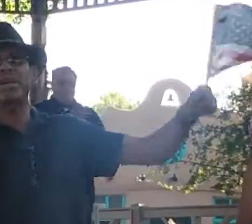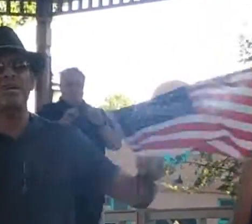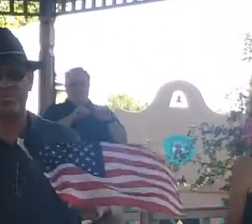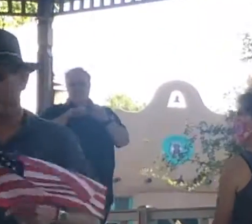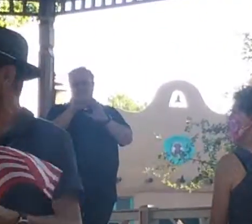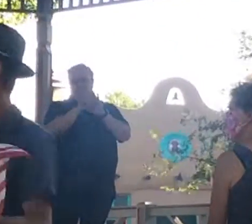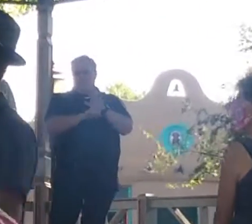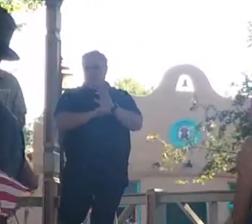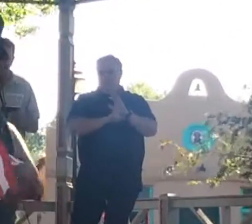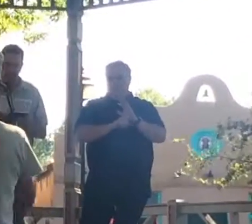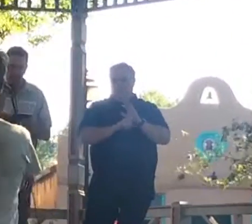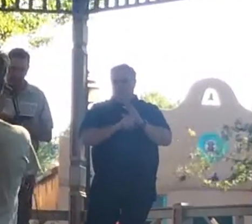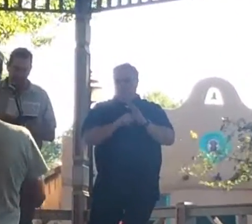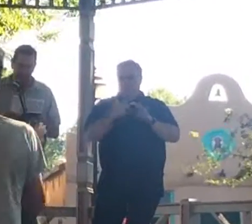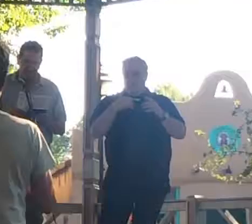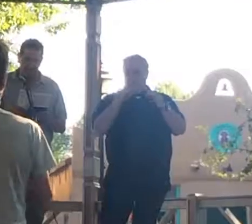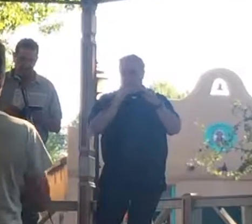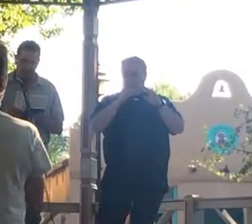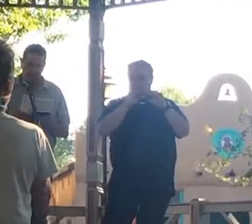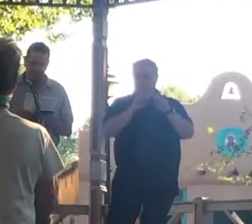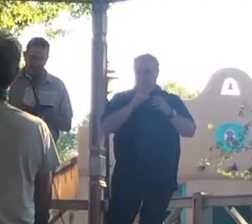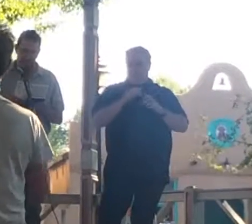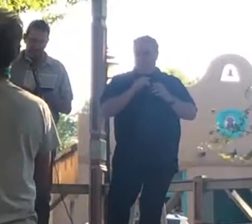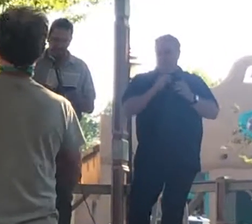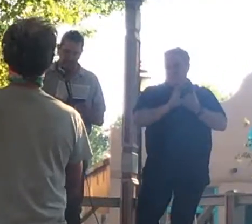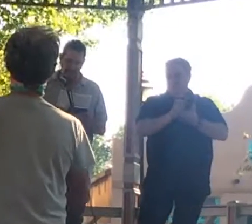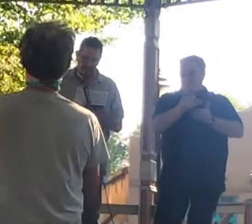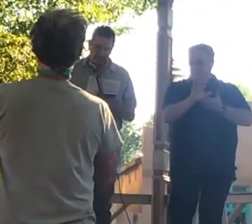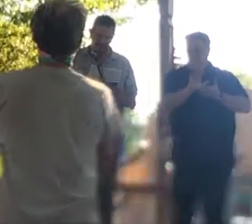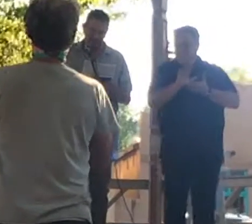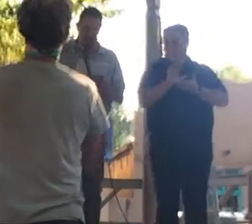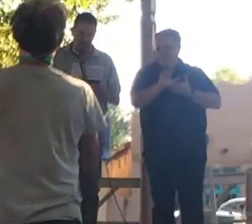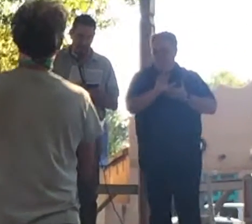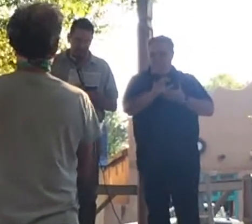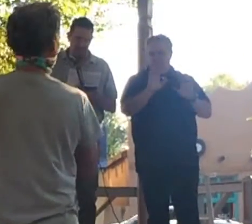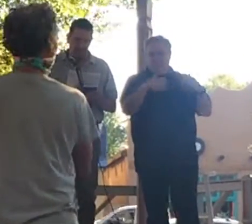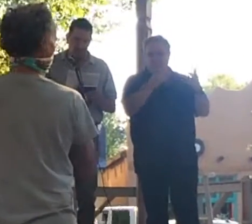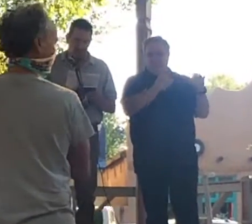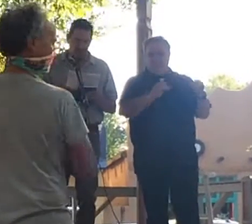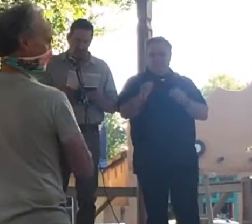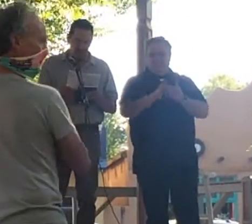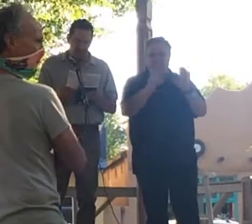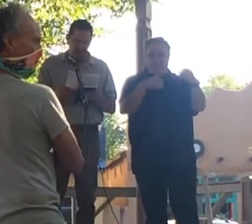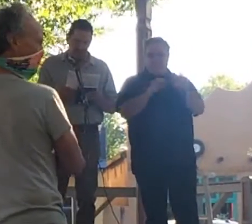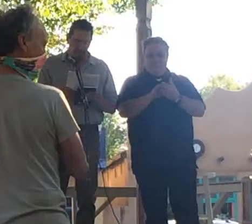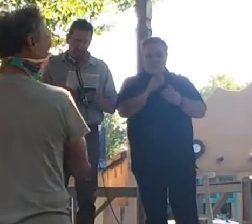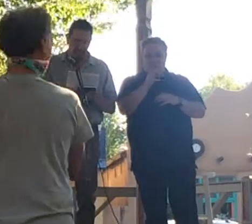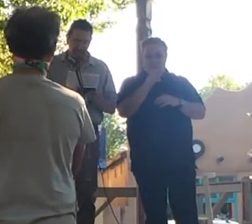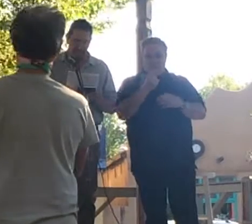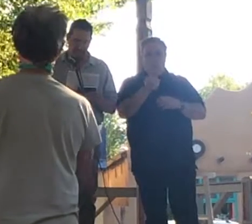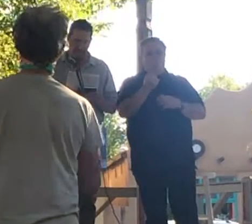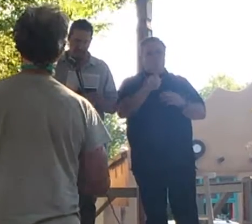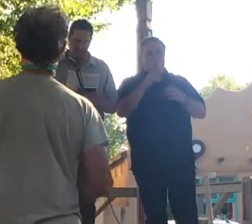state-sponsored violence. We equally denounce the impunity provided to individuals and offices that are not held accountable